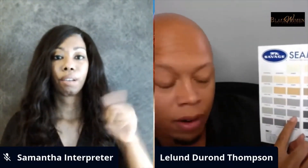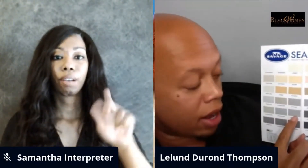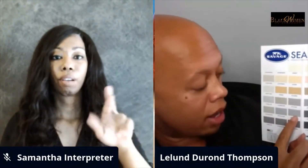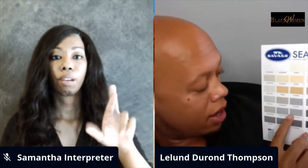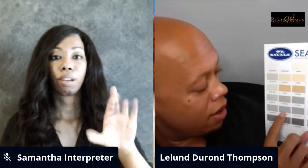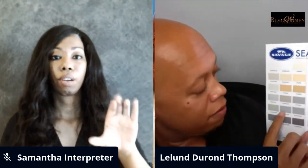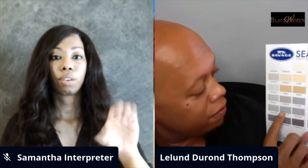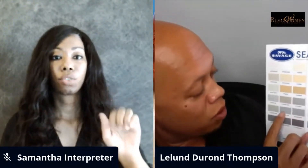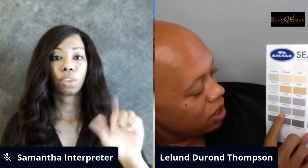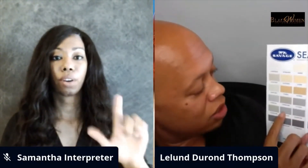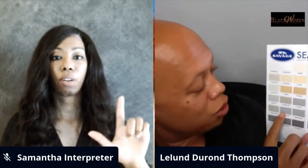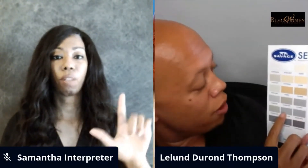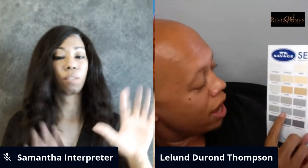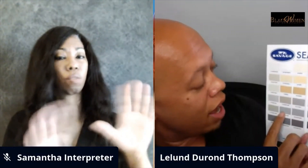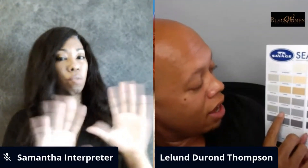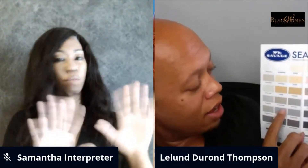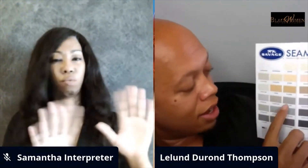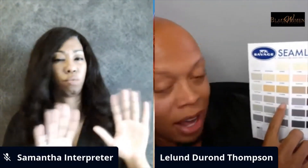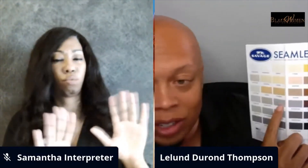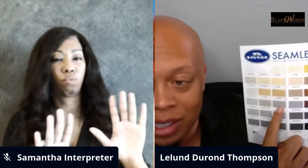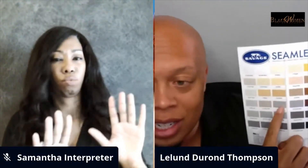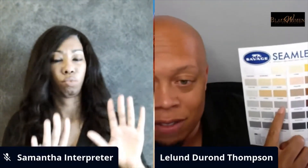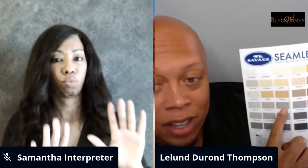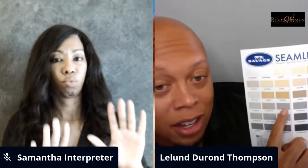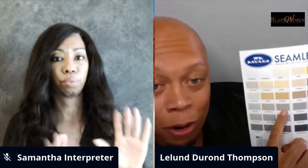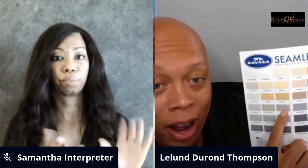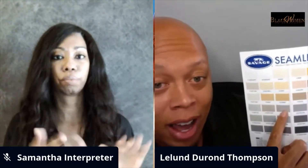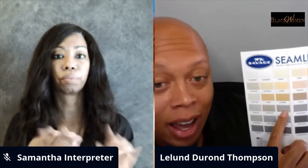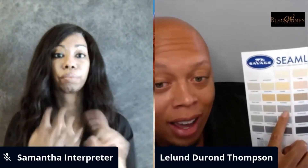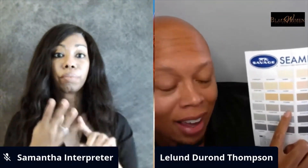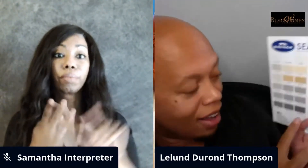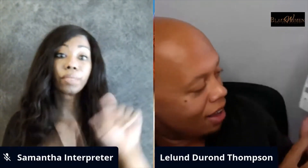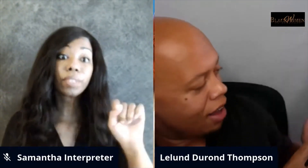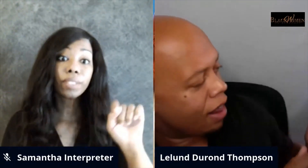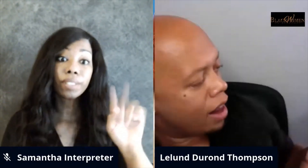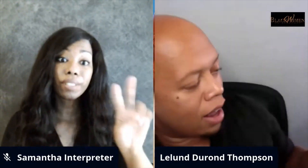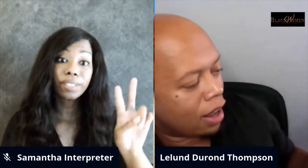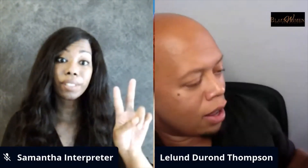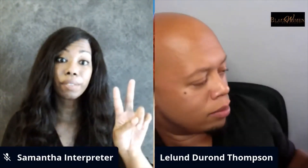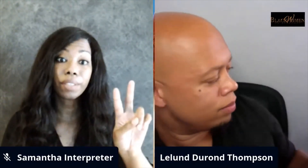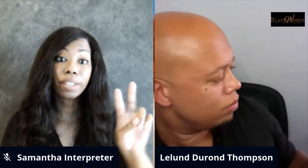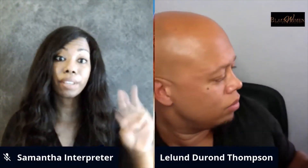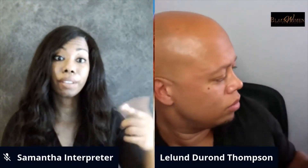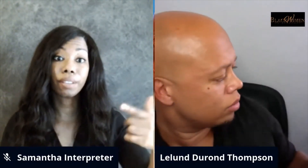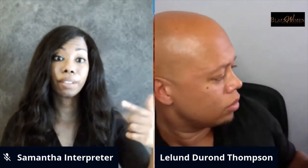slate gray, focus gray. They have a TV gray.